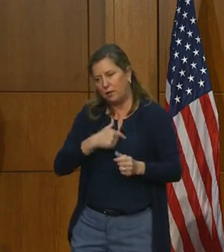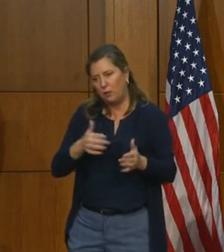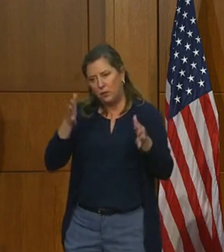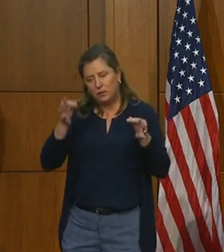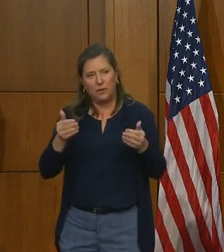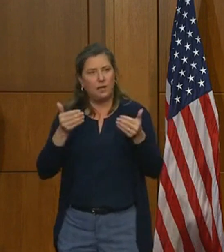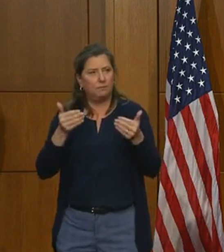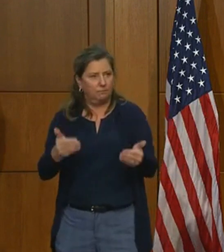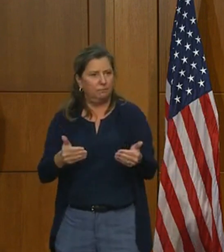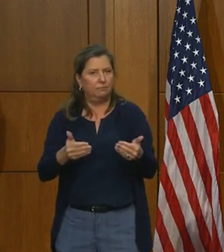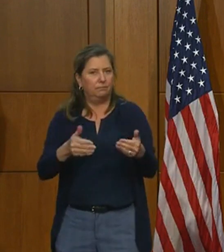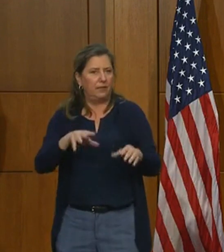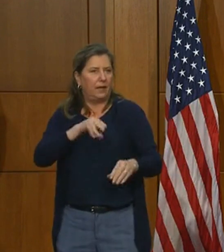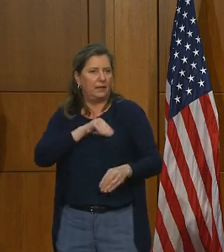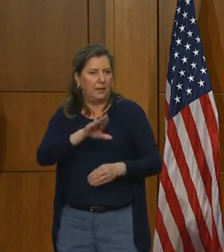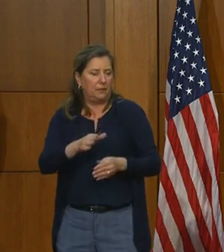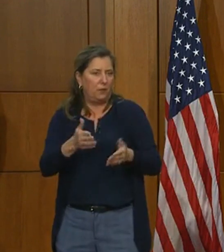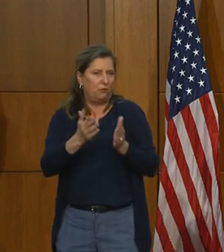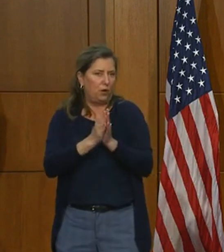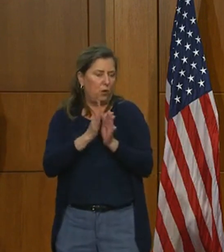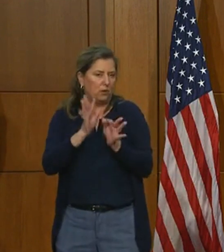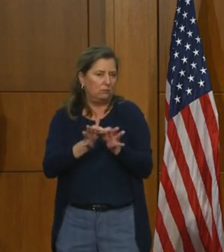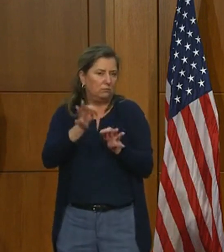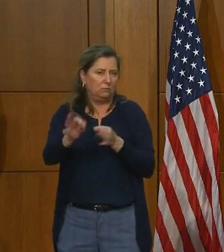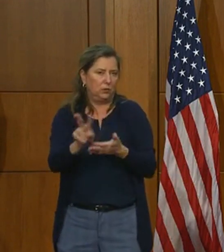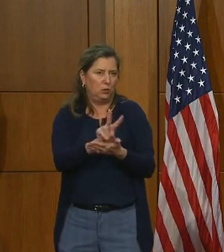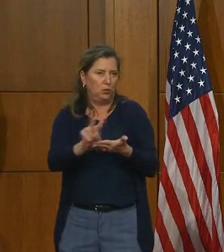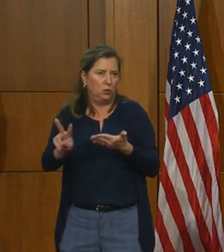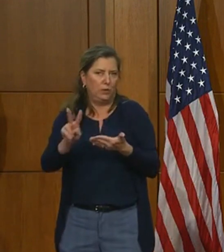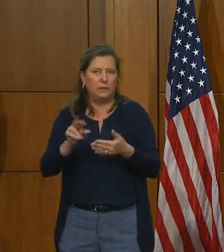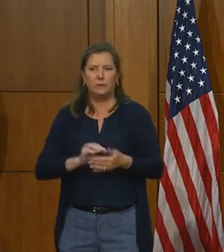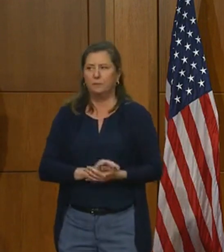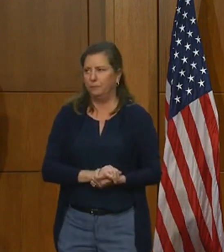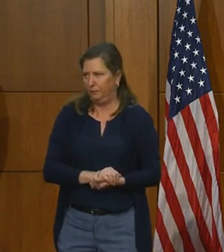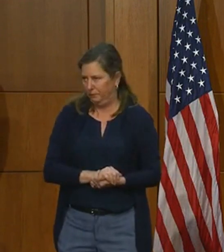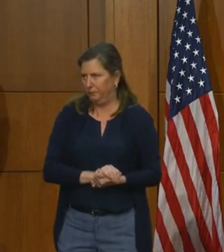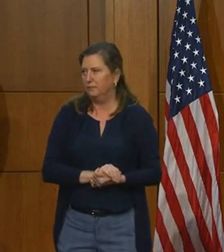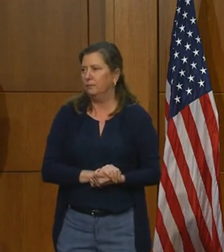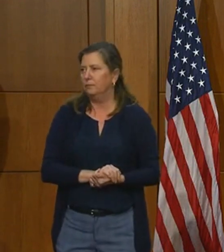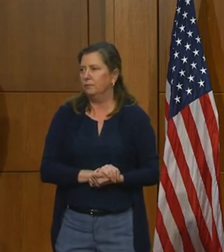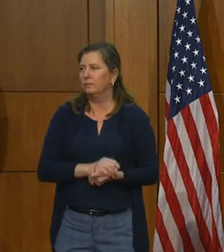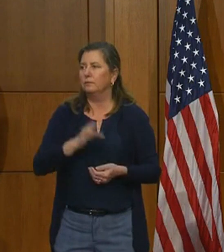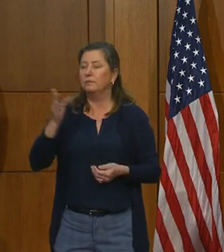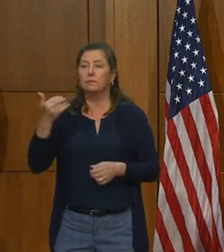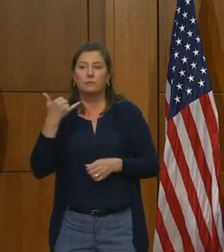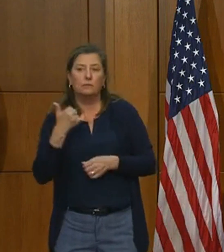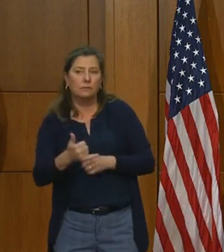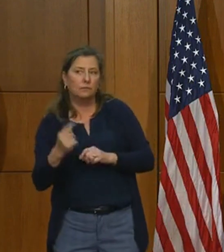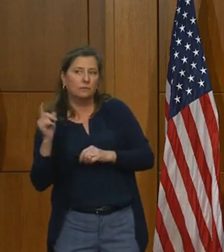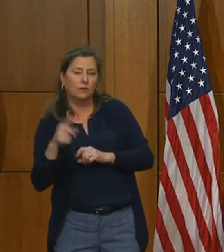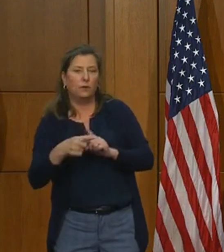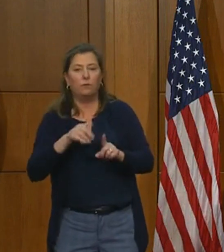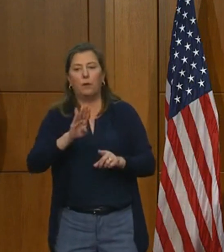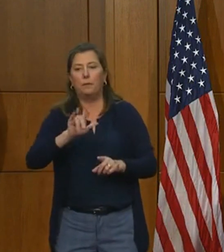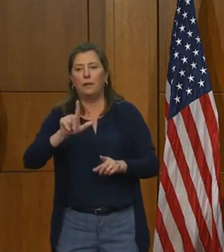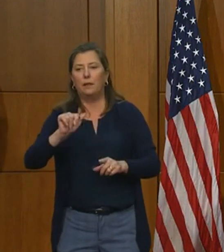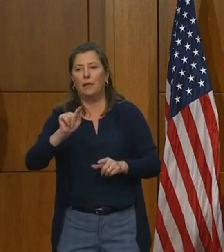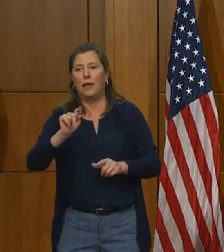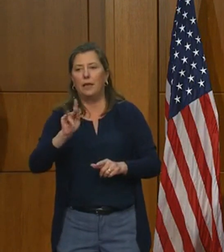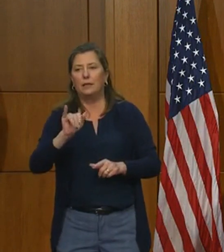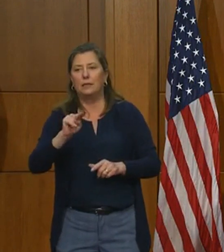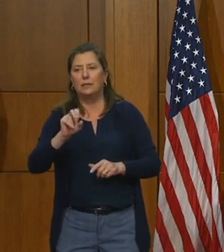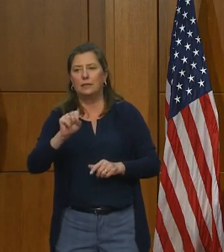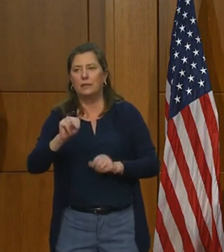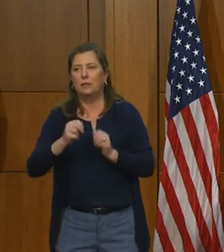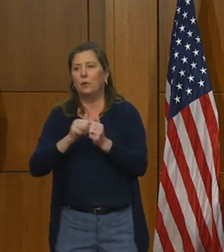to grant their request for a delay of 2 weeks. The next question is Bill Atkinson with the Progress